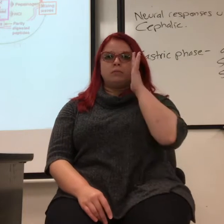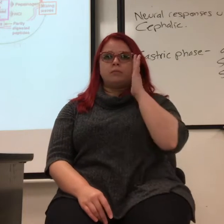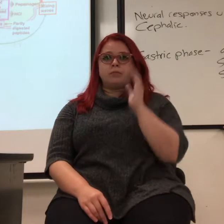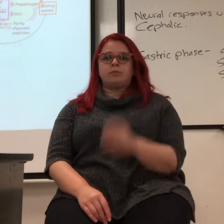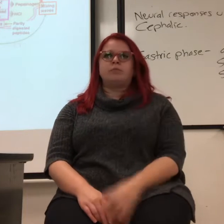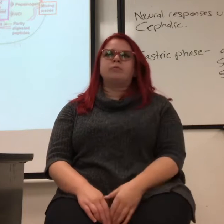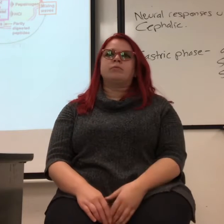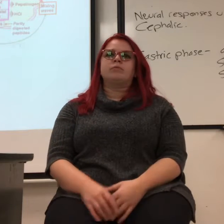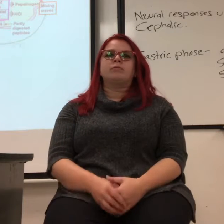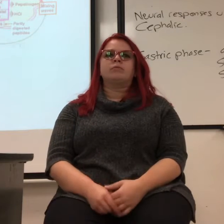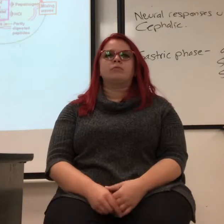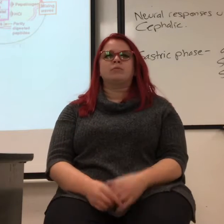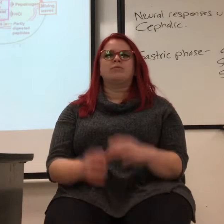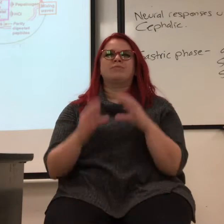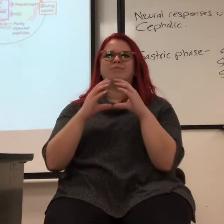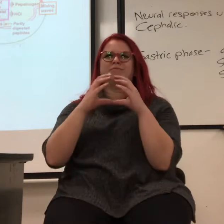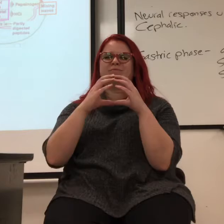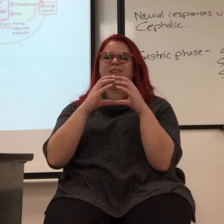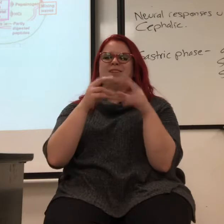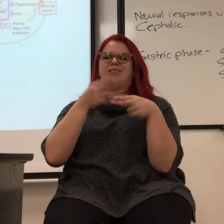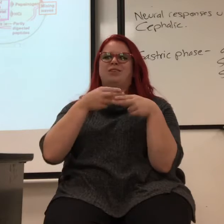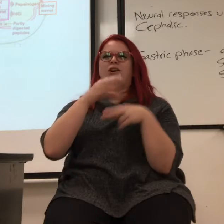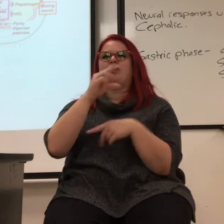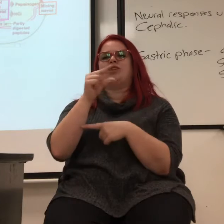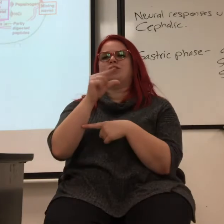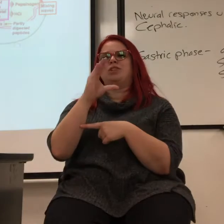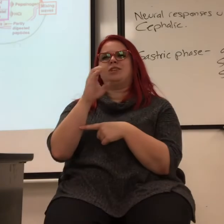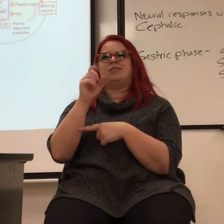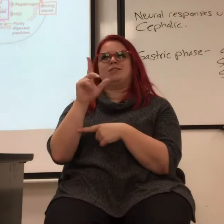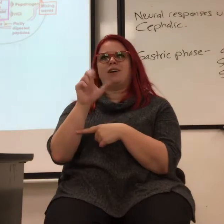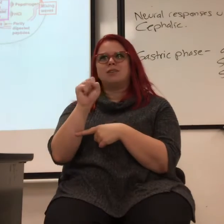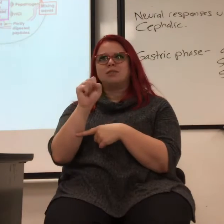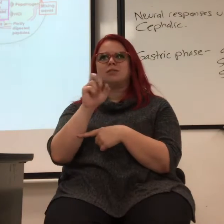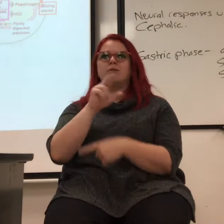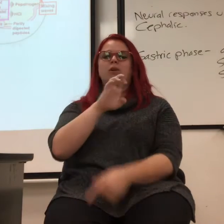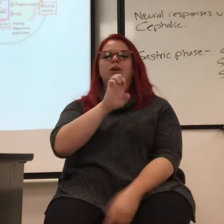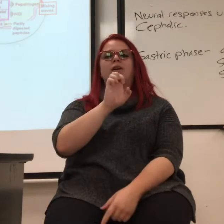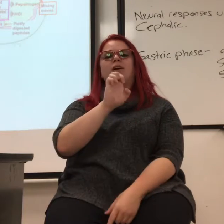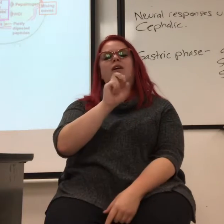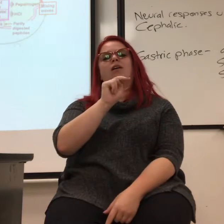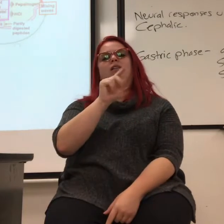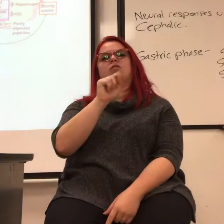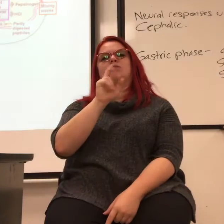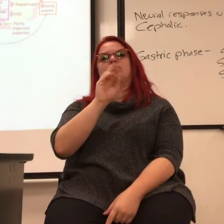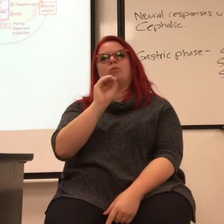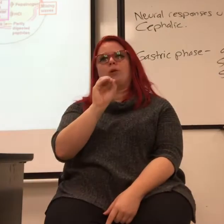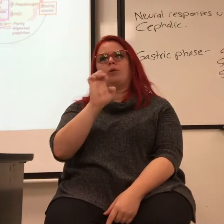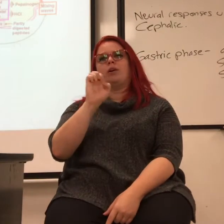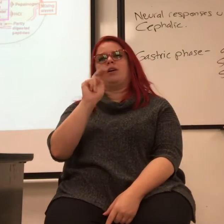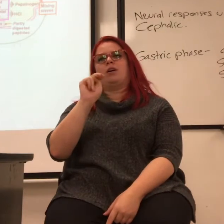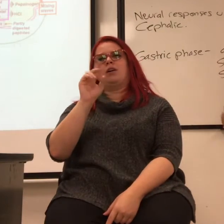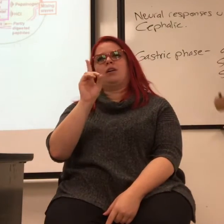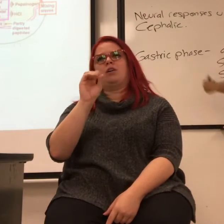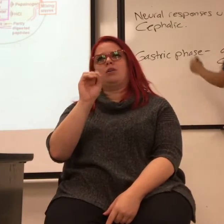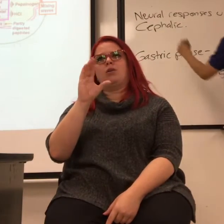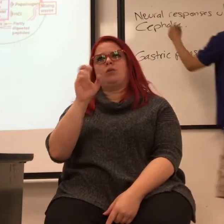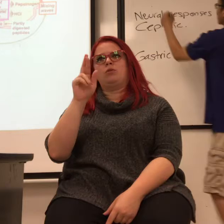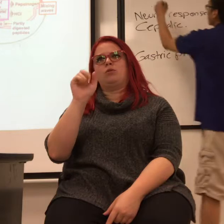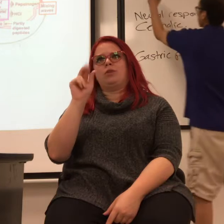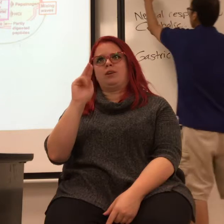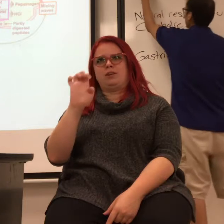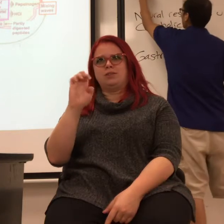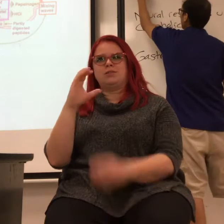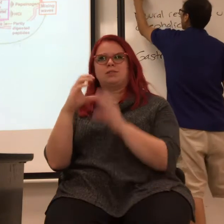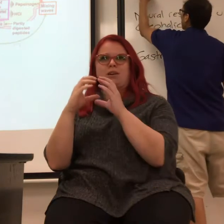cells they're called G cells or enteroendocrine cells. Both names are used.